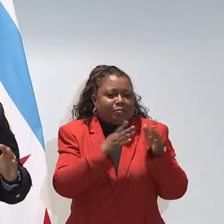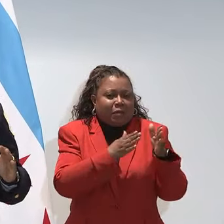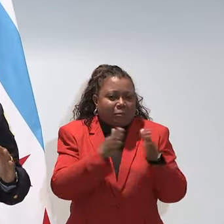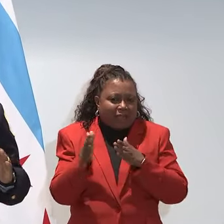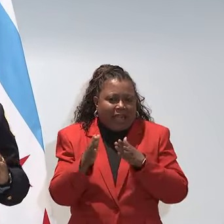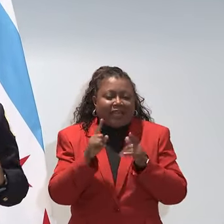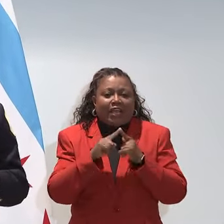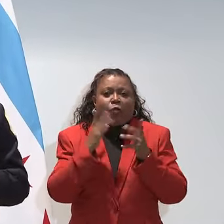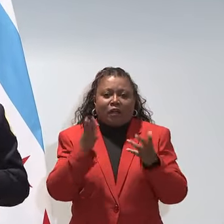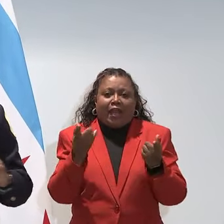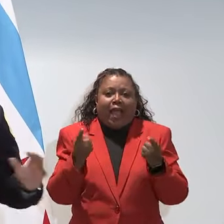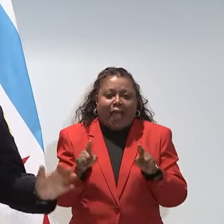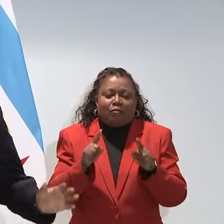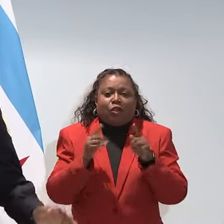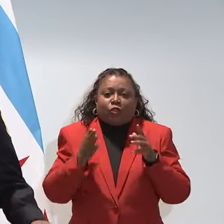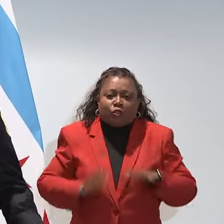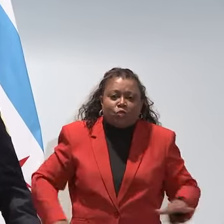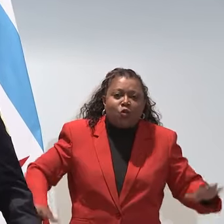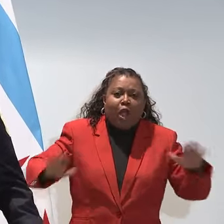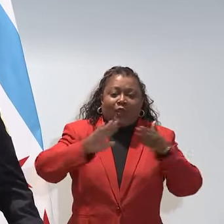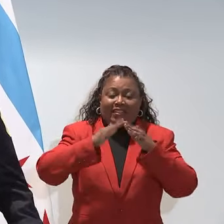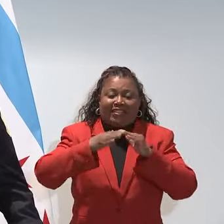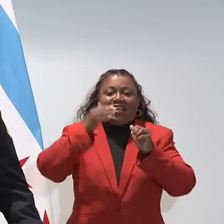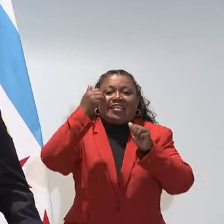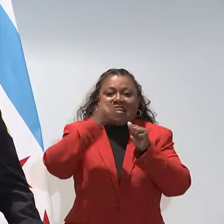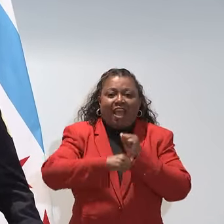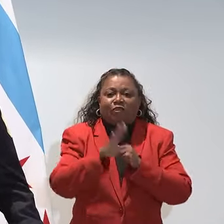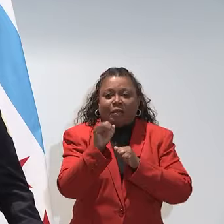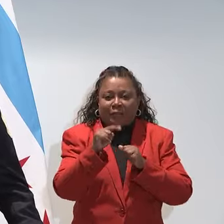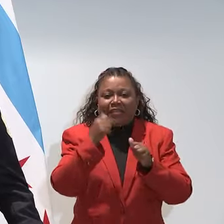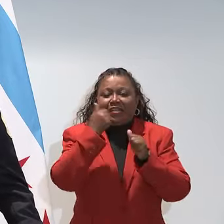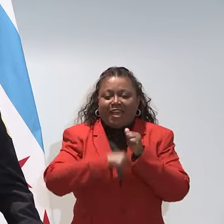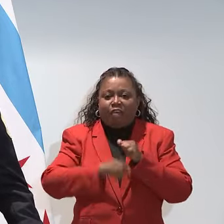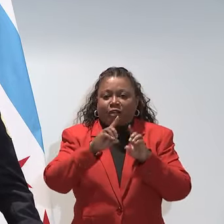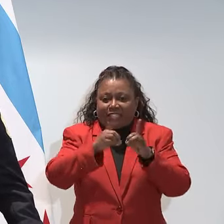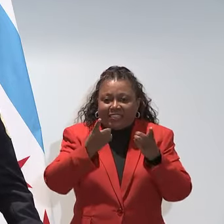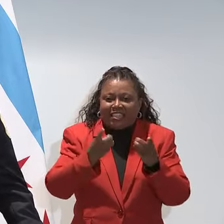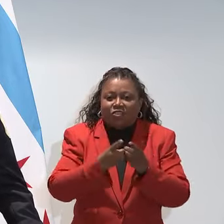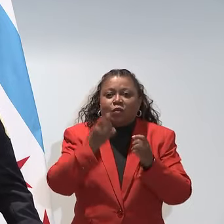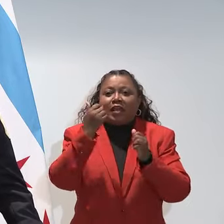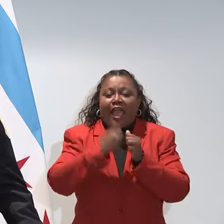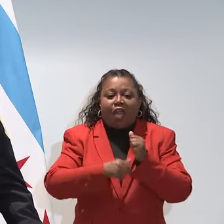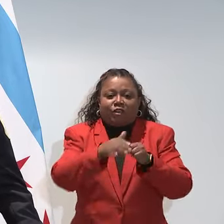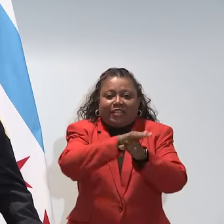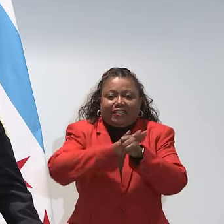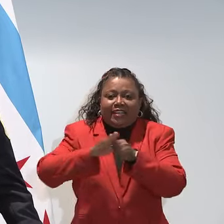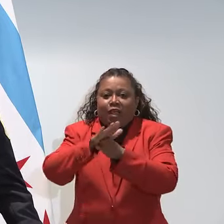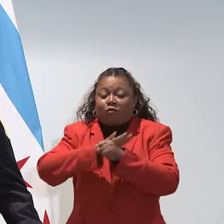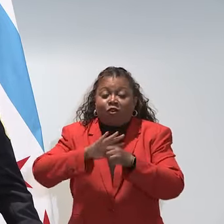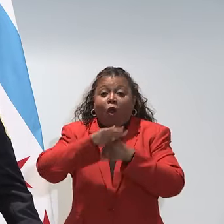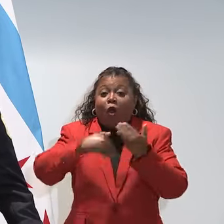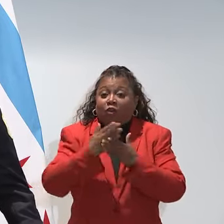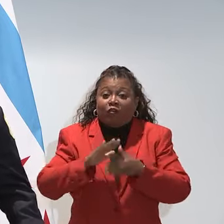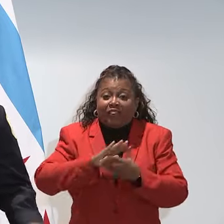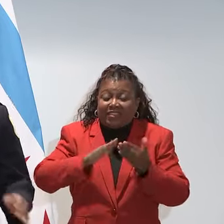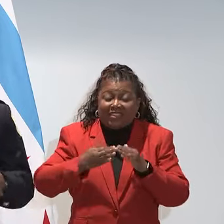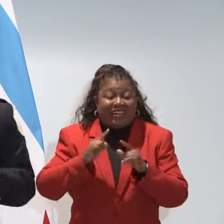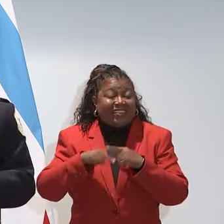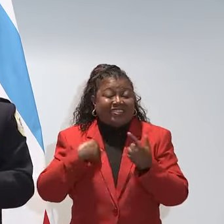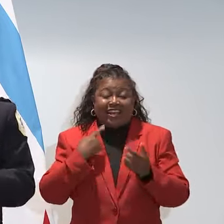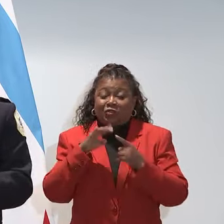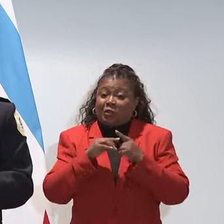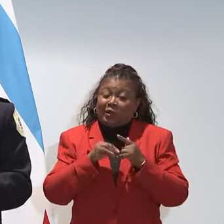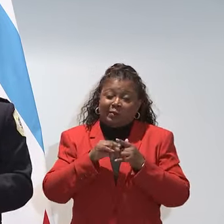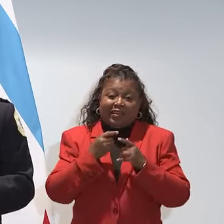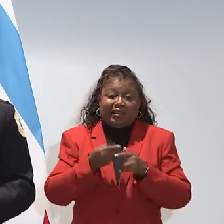plan is going to happen throughout the city in every beat, in every district, every neighborhood throughout the city. This is just going to